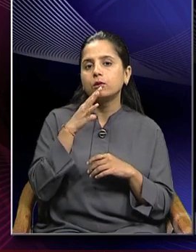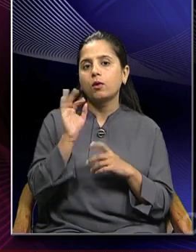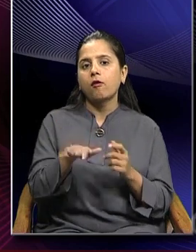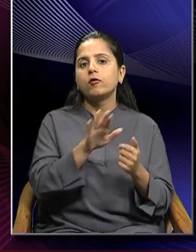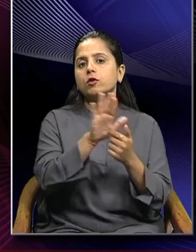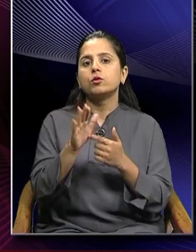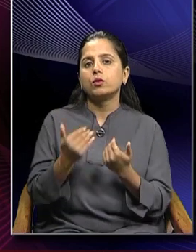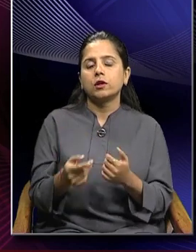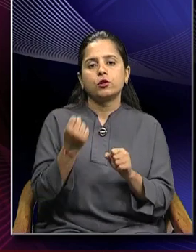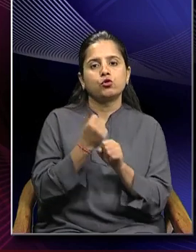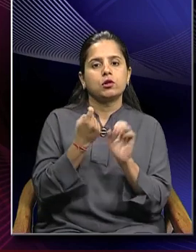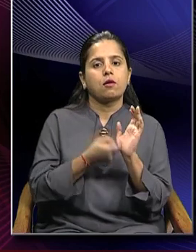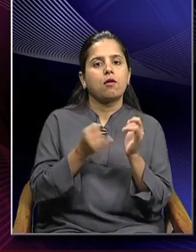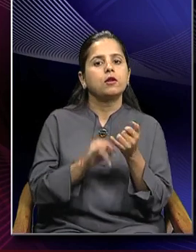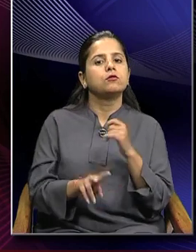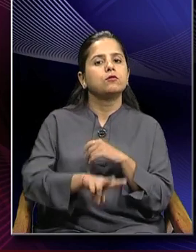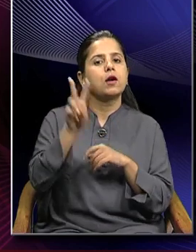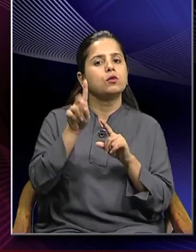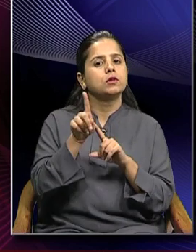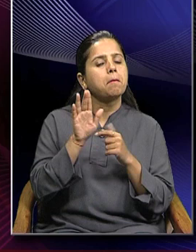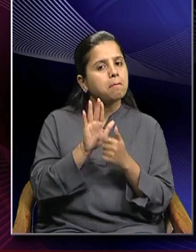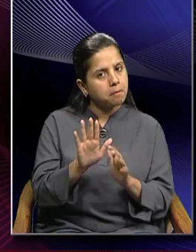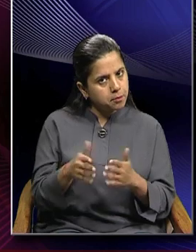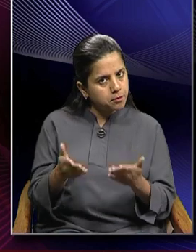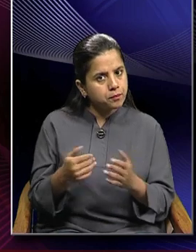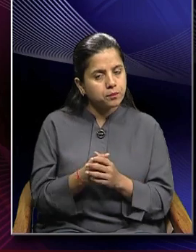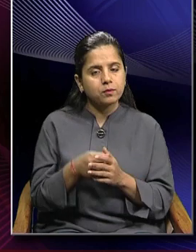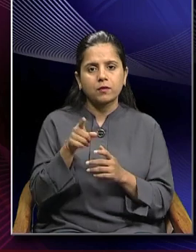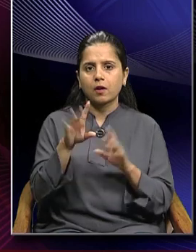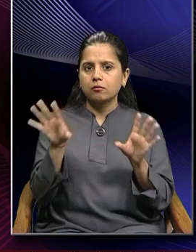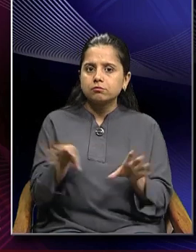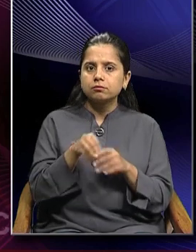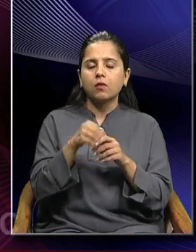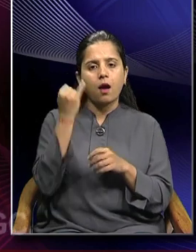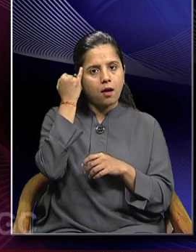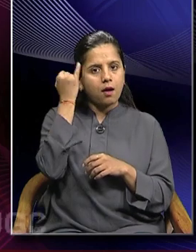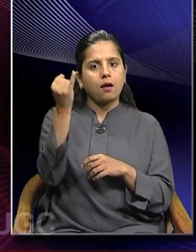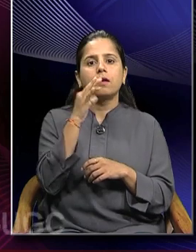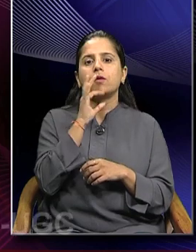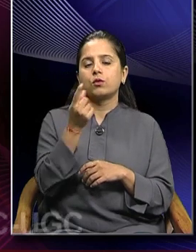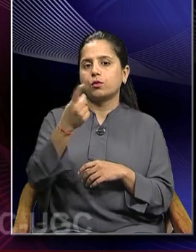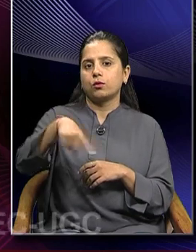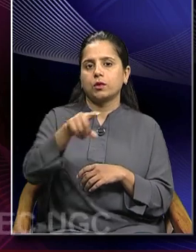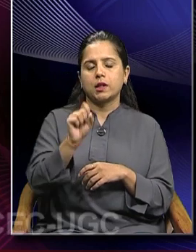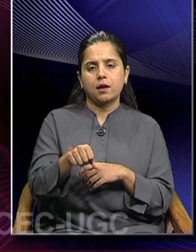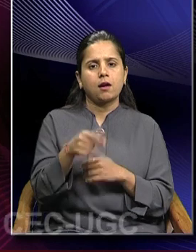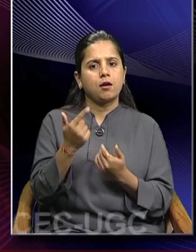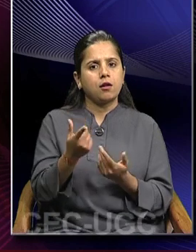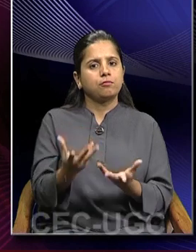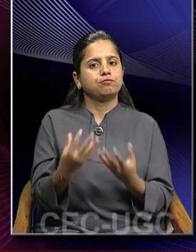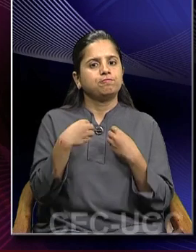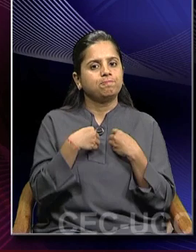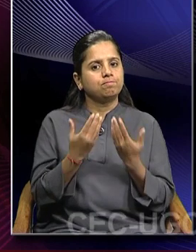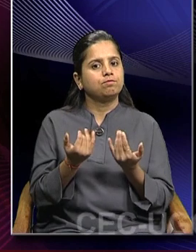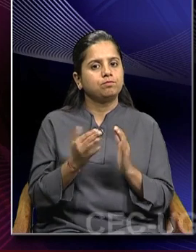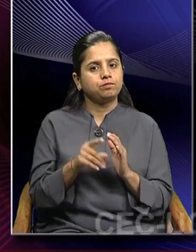represented by the GRS values also. So it is such a comprehensive idea that you can very well integrate them